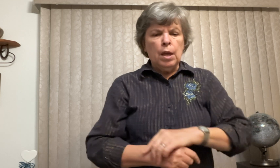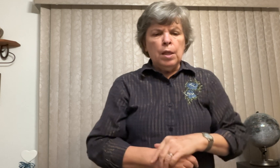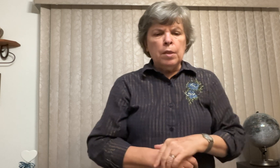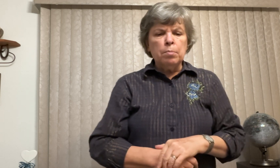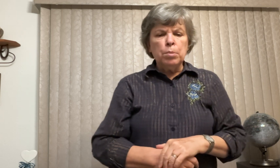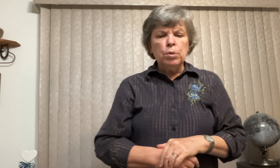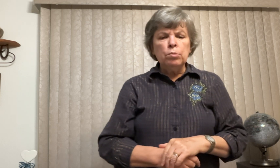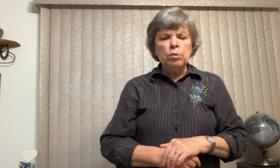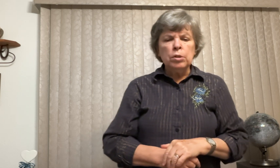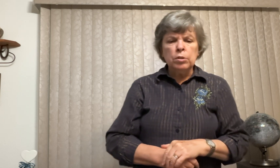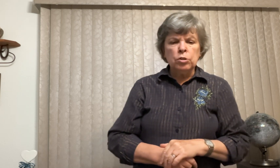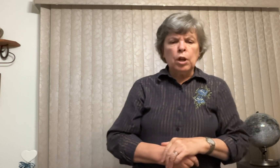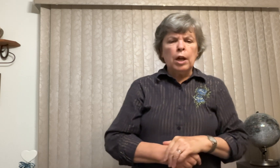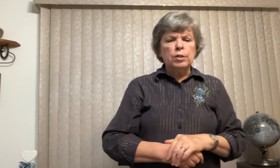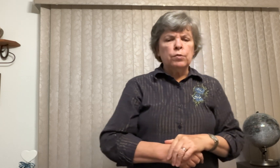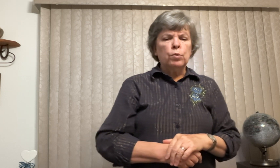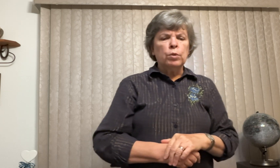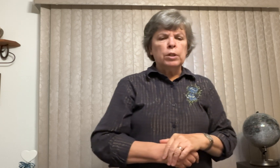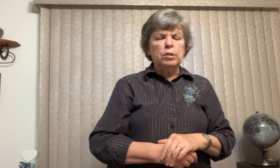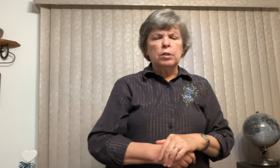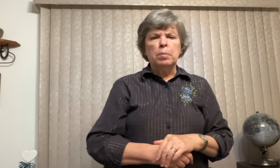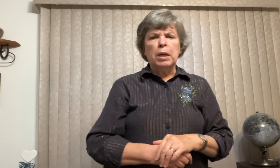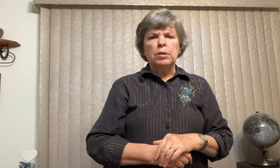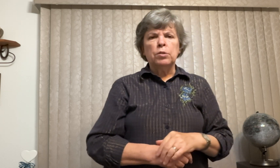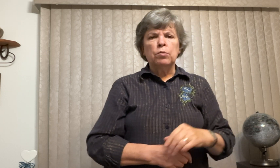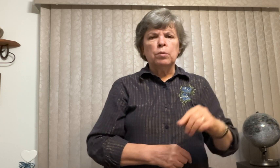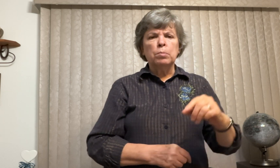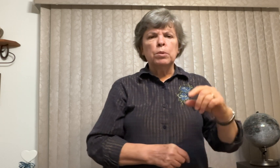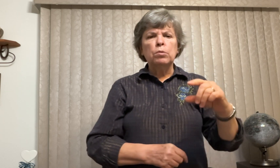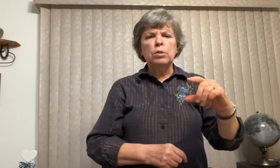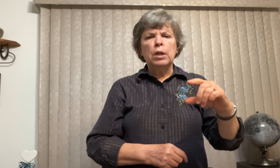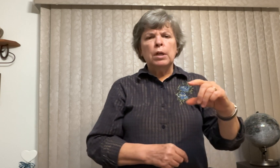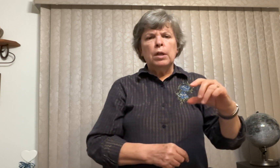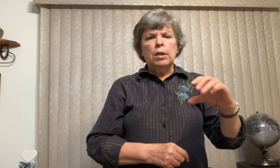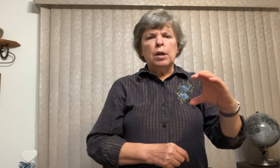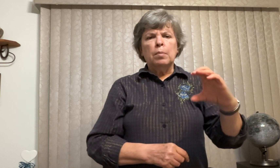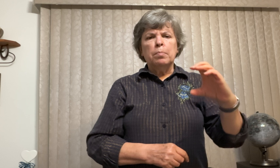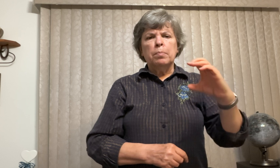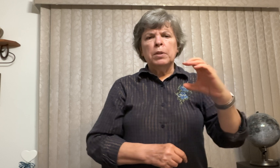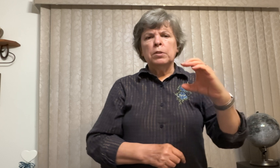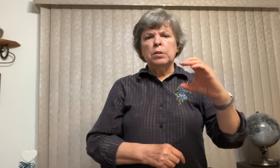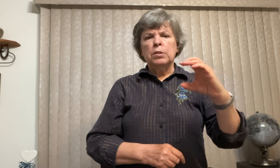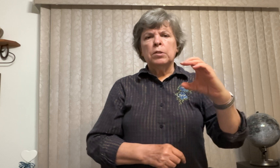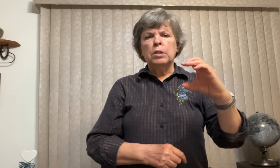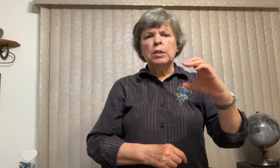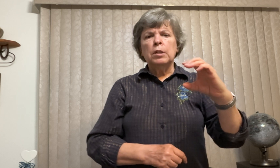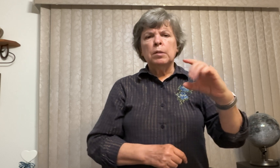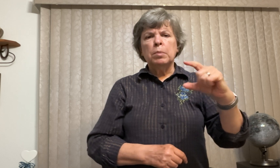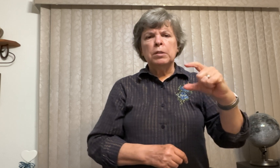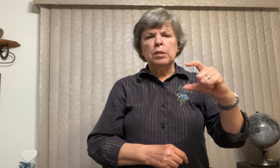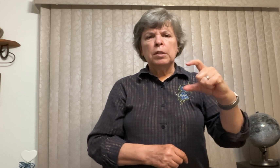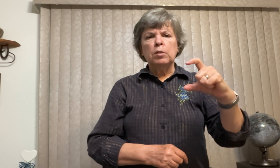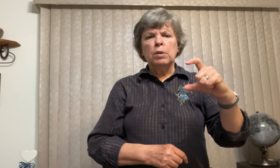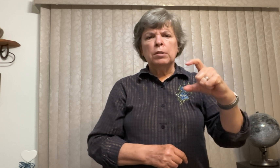The moon shines full at his command. So for moon, this is a C. Basically, you want to take